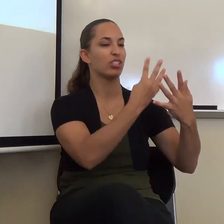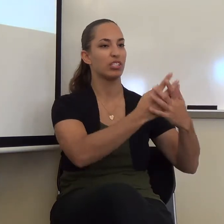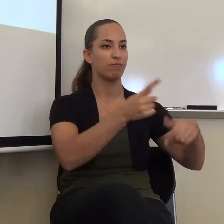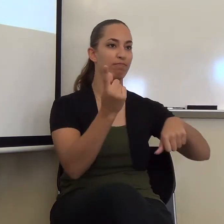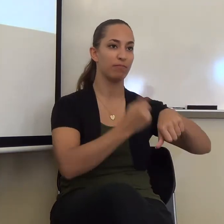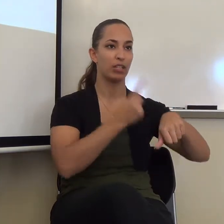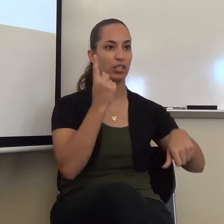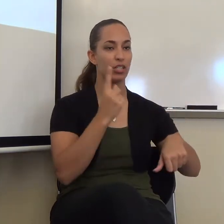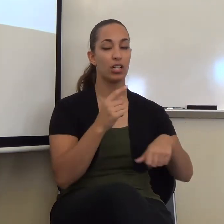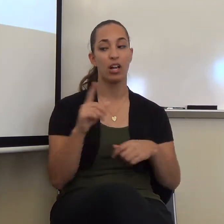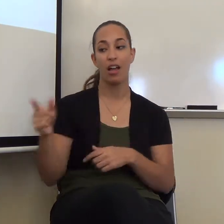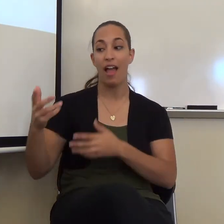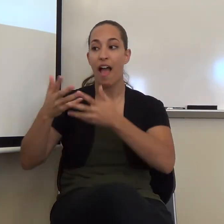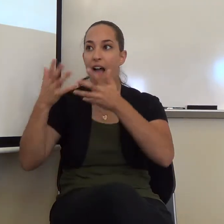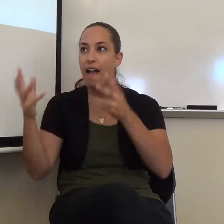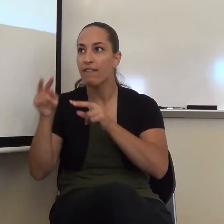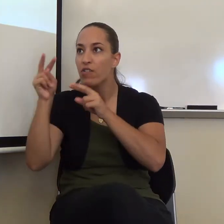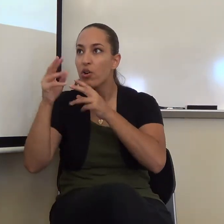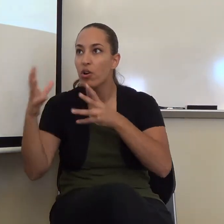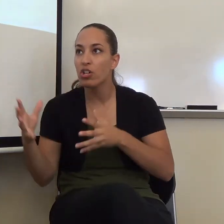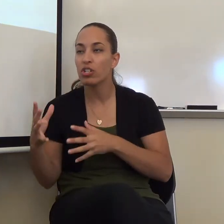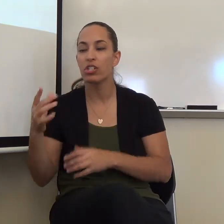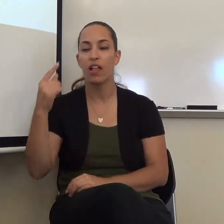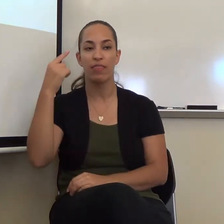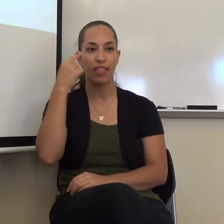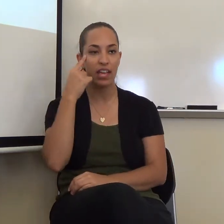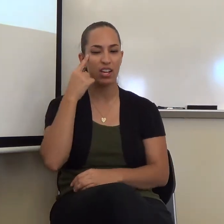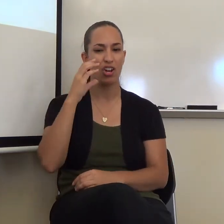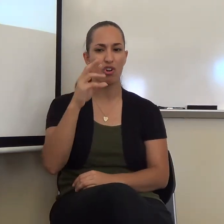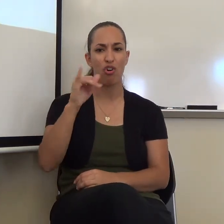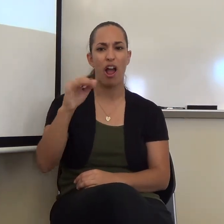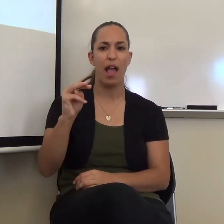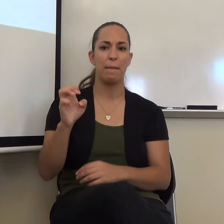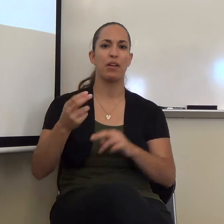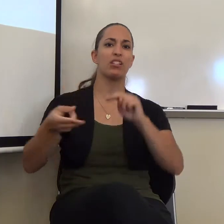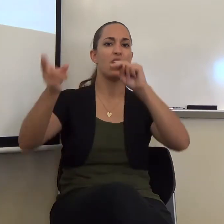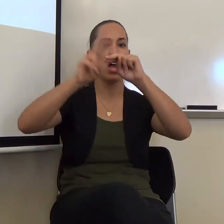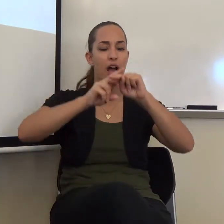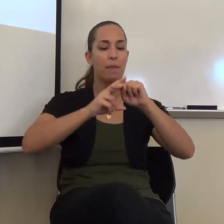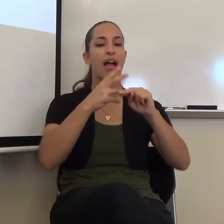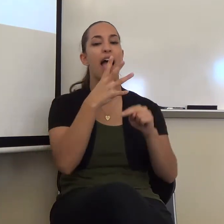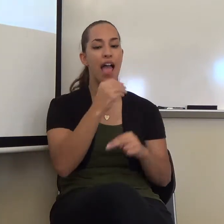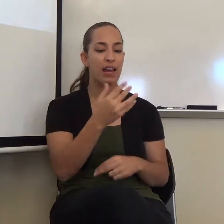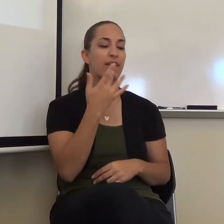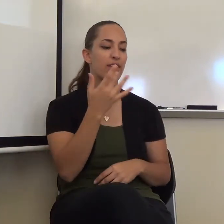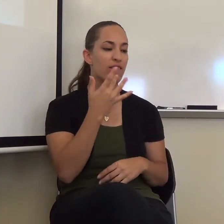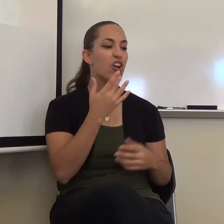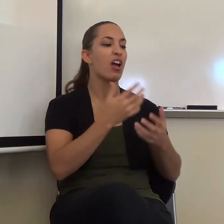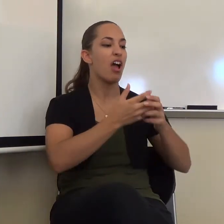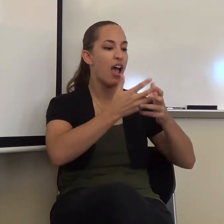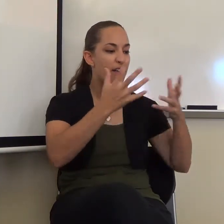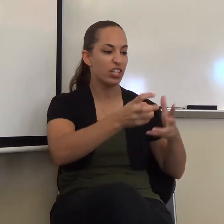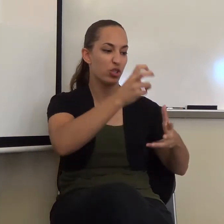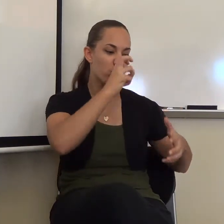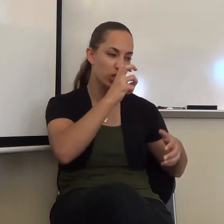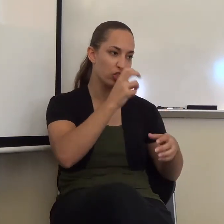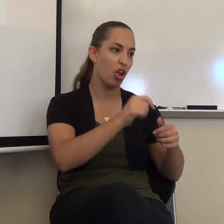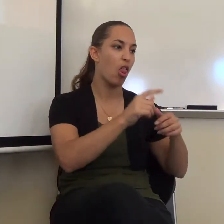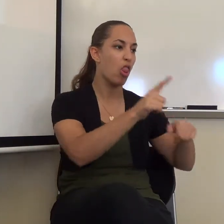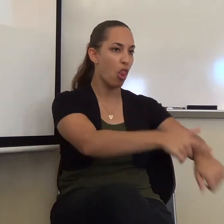is up and they favor heavier prison sentences. What if it had been organized that way? This is called, that's called the block by